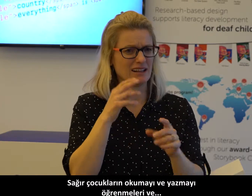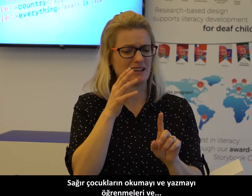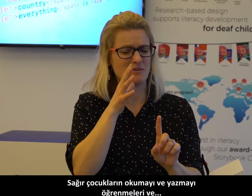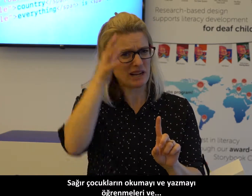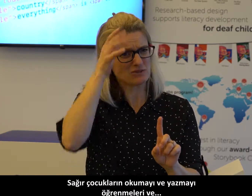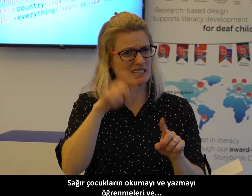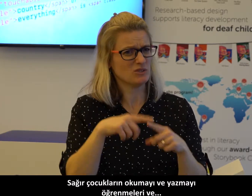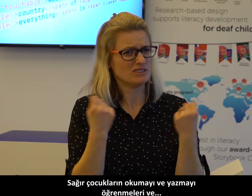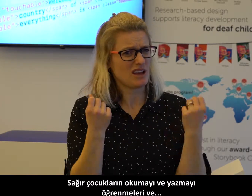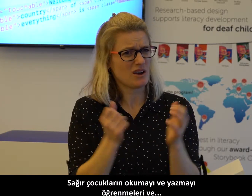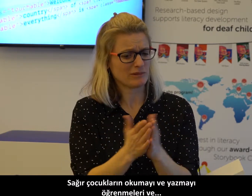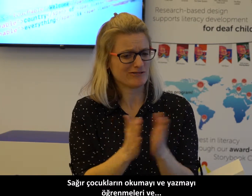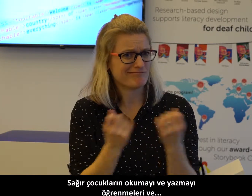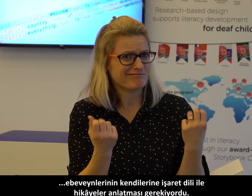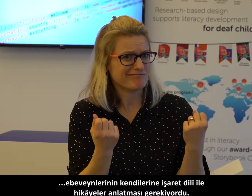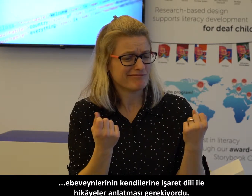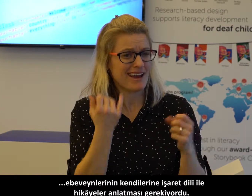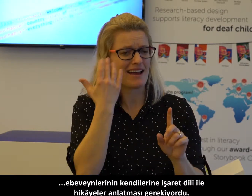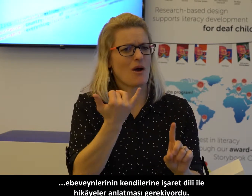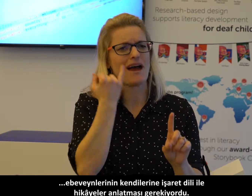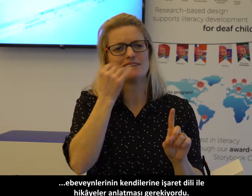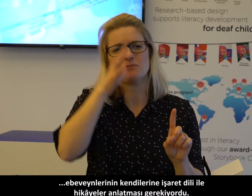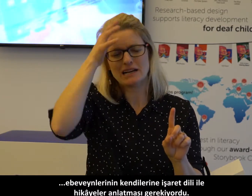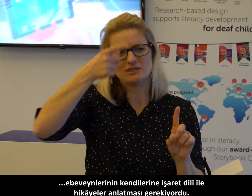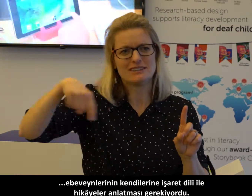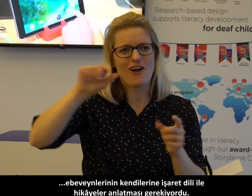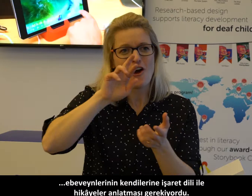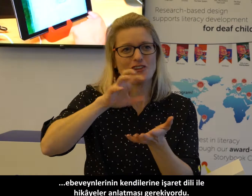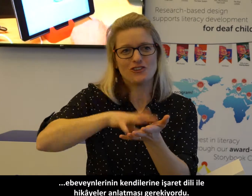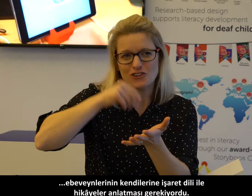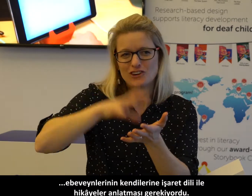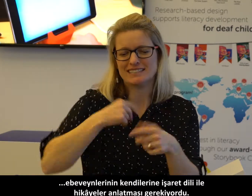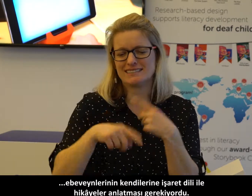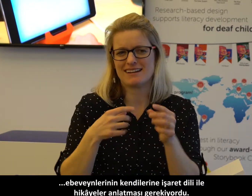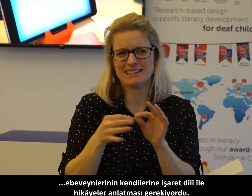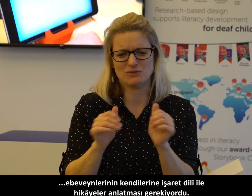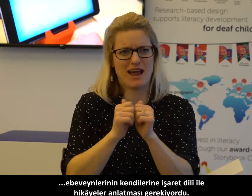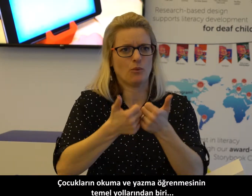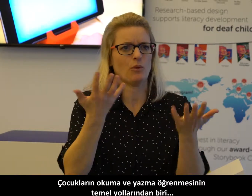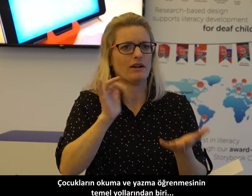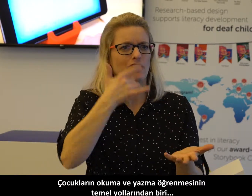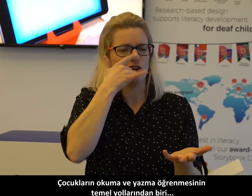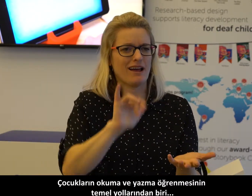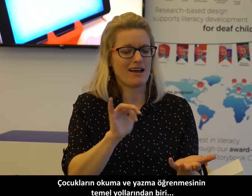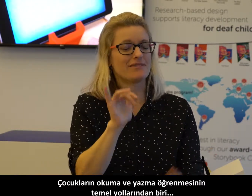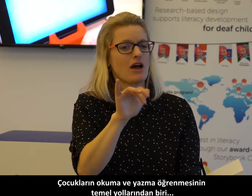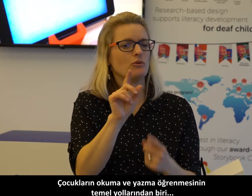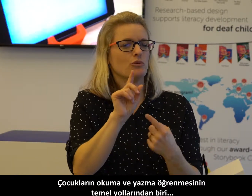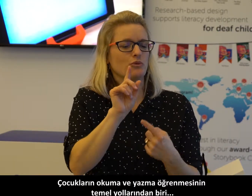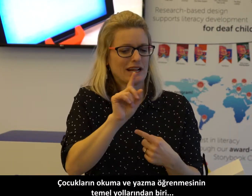children needed to learn how to read and write, and their parents needed to be able to sign stories to them. Parents read books to their children, and that's